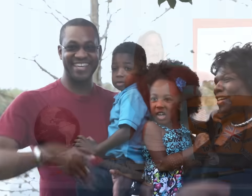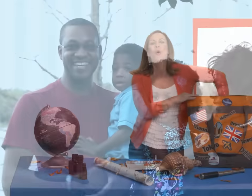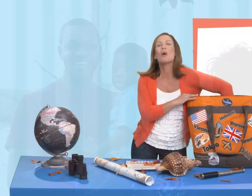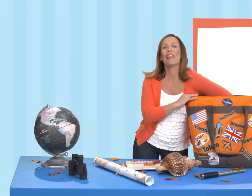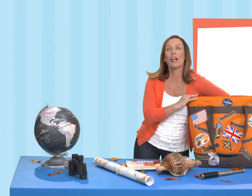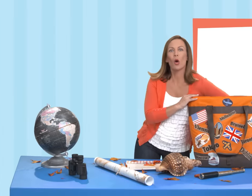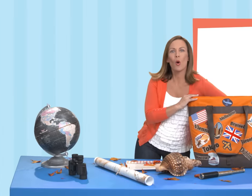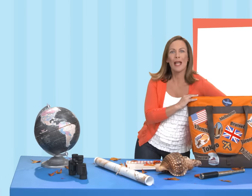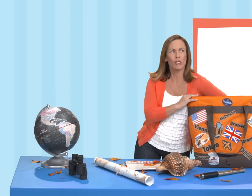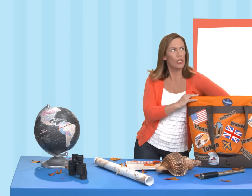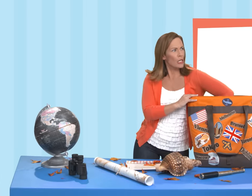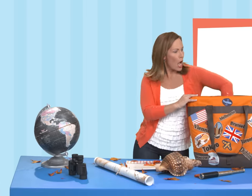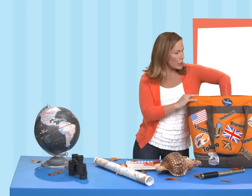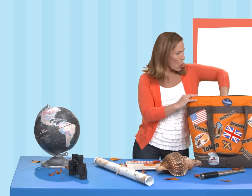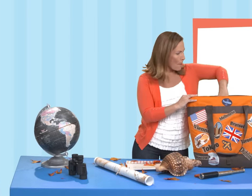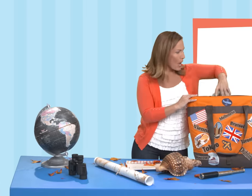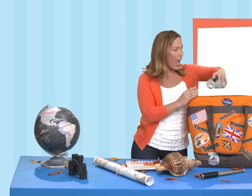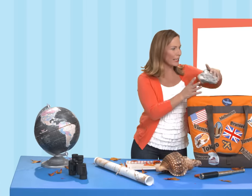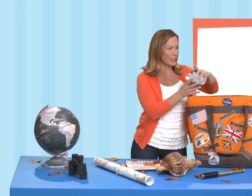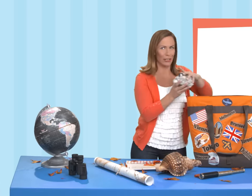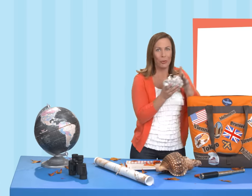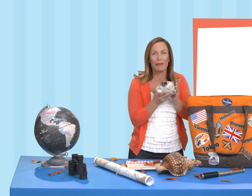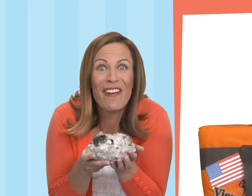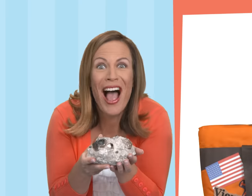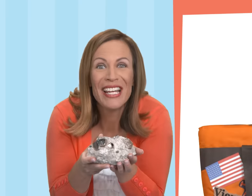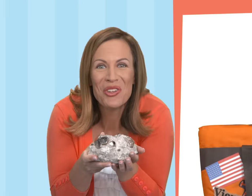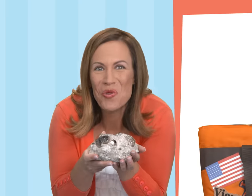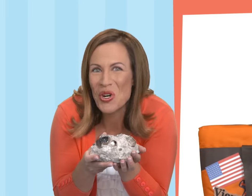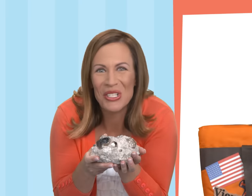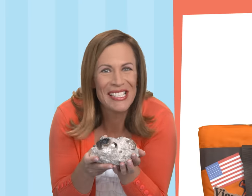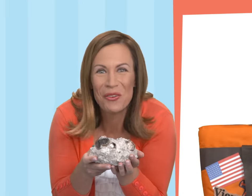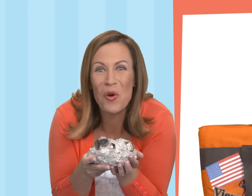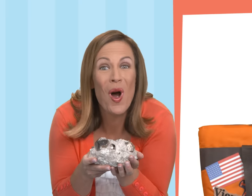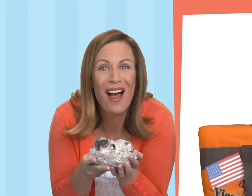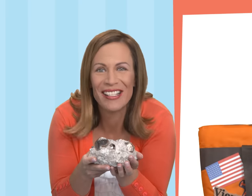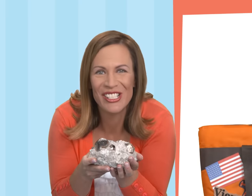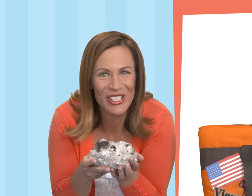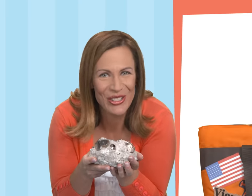With a question on your mind, you will find the world is wonderful.